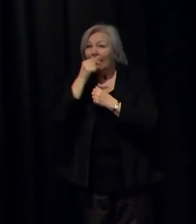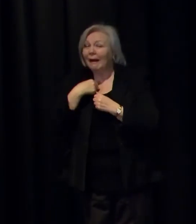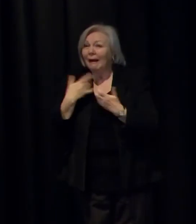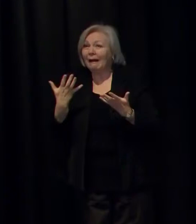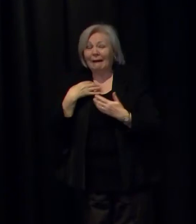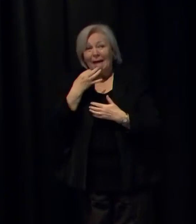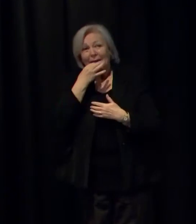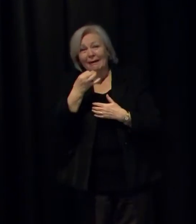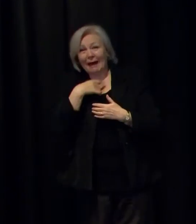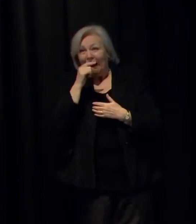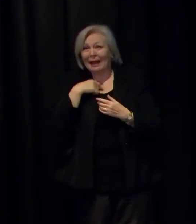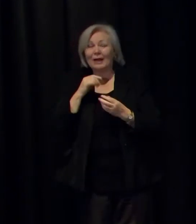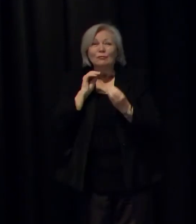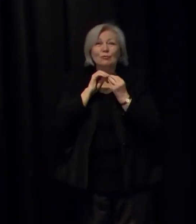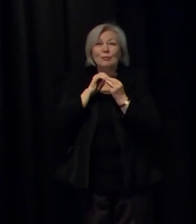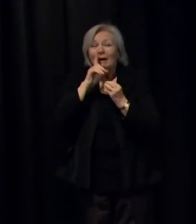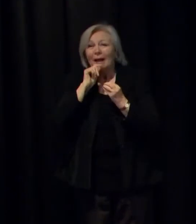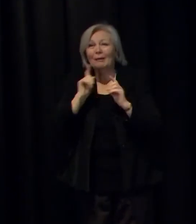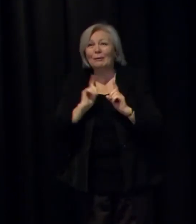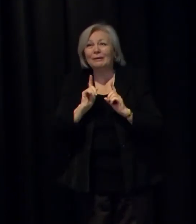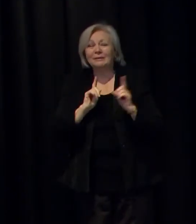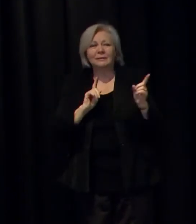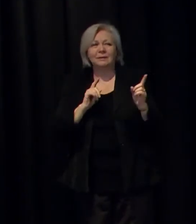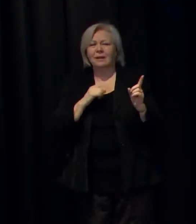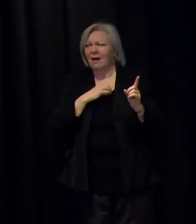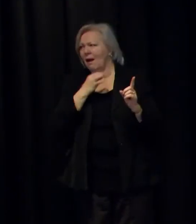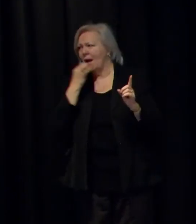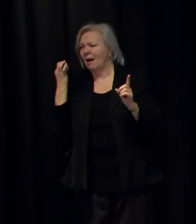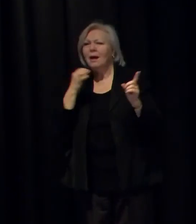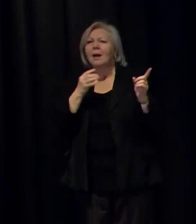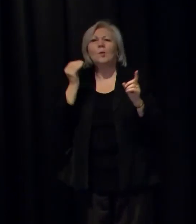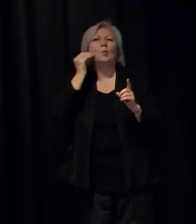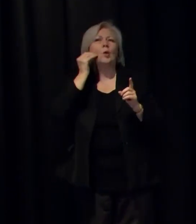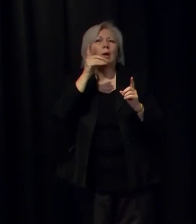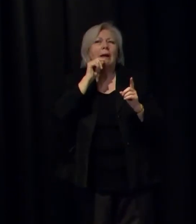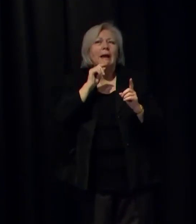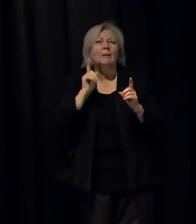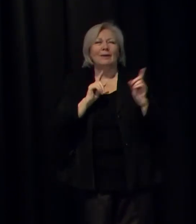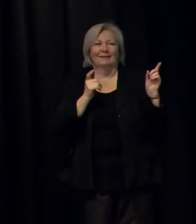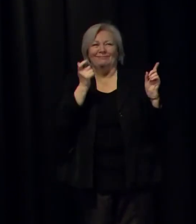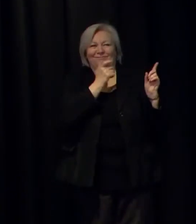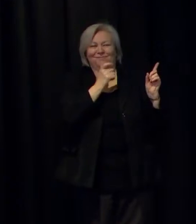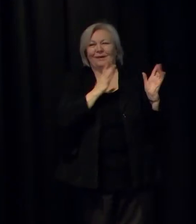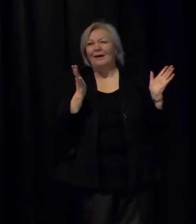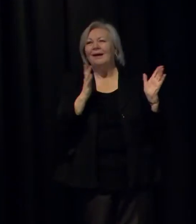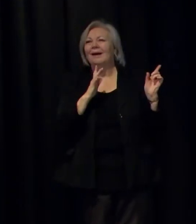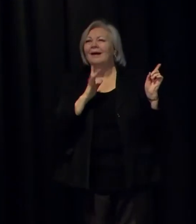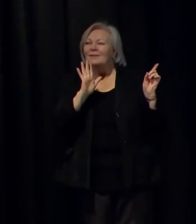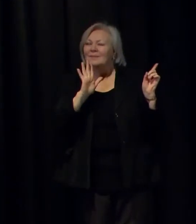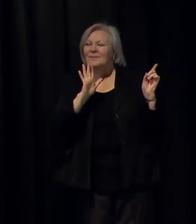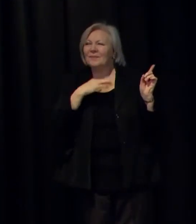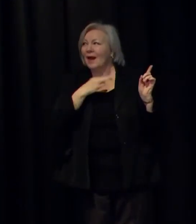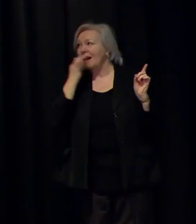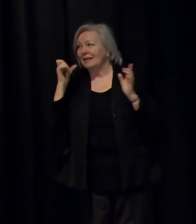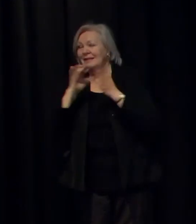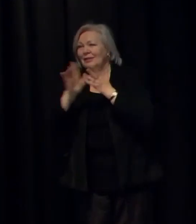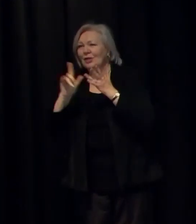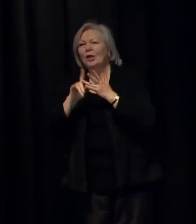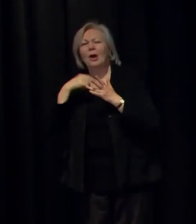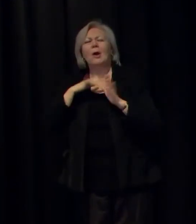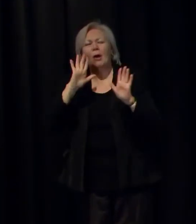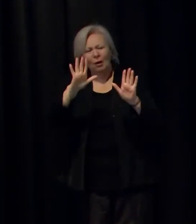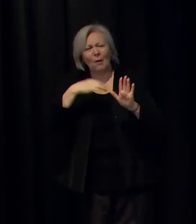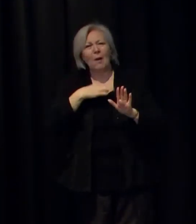speak to these matters of personal contact. No, look, I think we'd ask people to be, we would ask people to